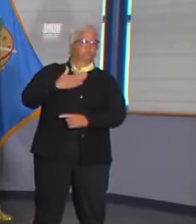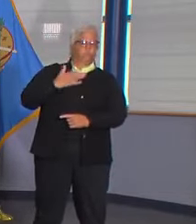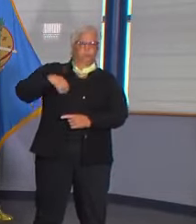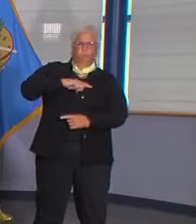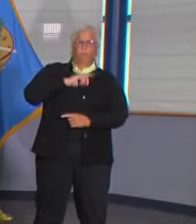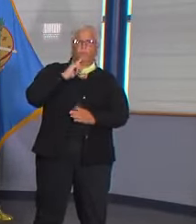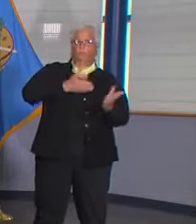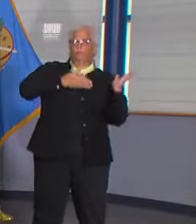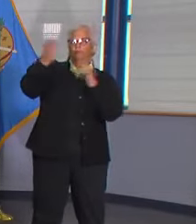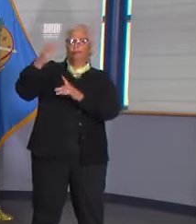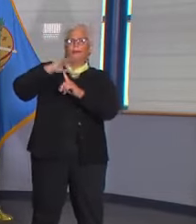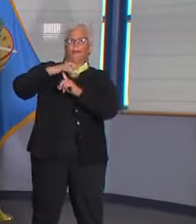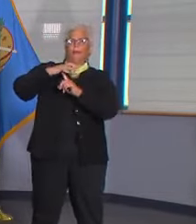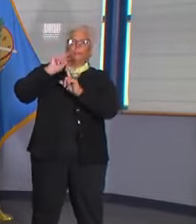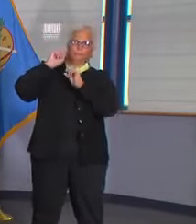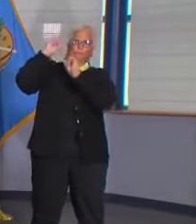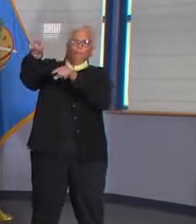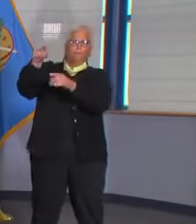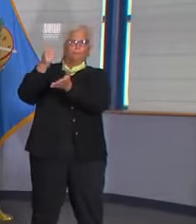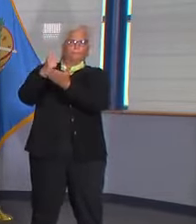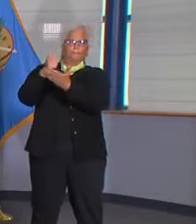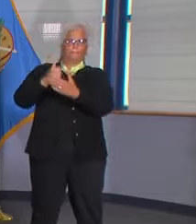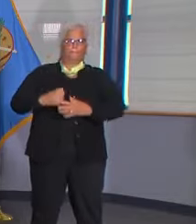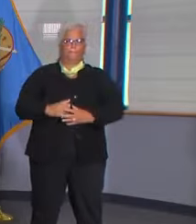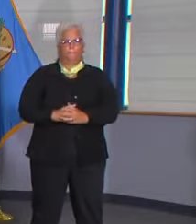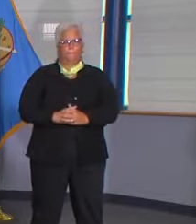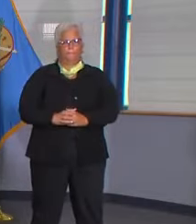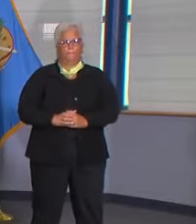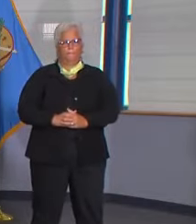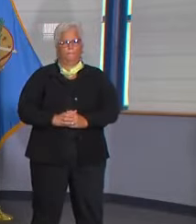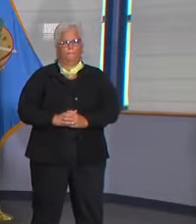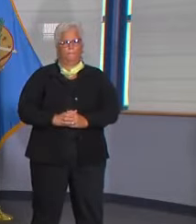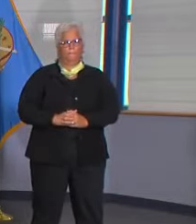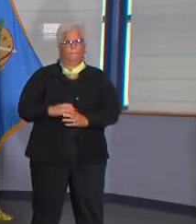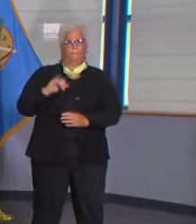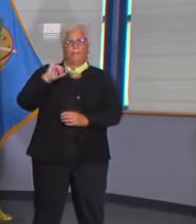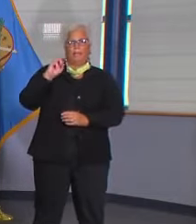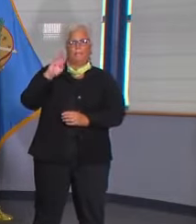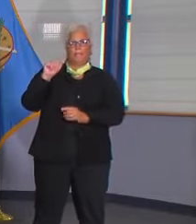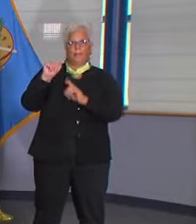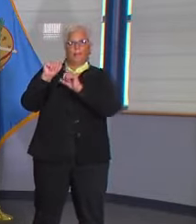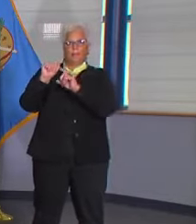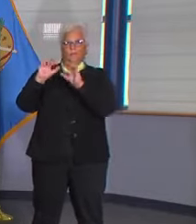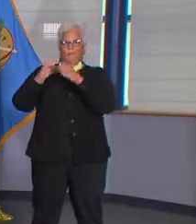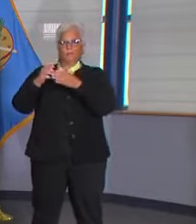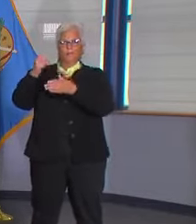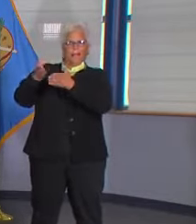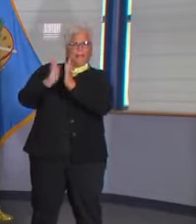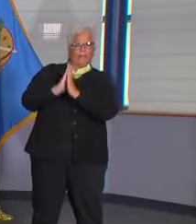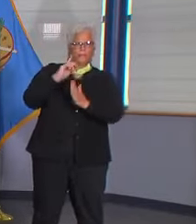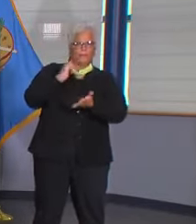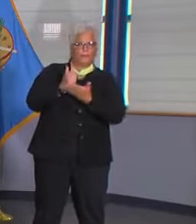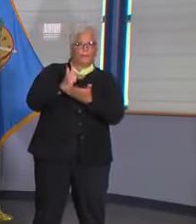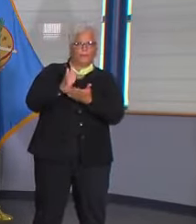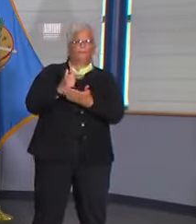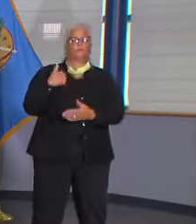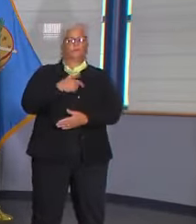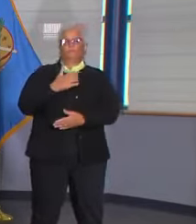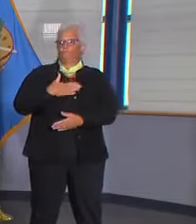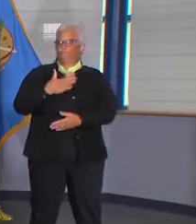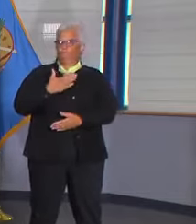at the Baton Rouge EOC, and they are assisting with coordination of evacuee transport shelter operations, and they will be helping rehome